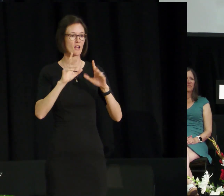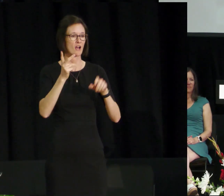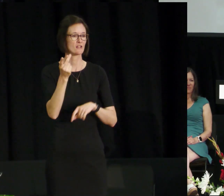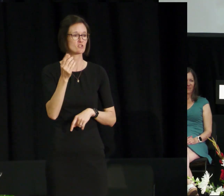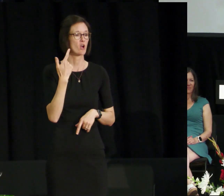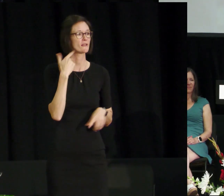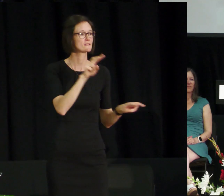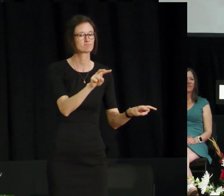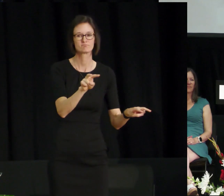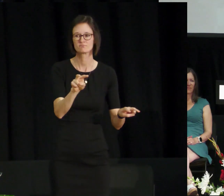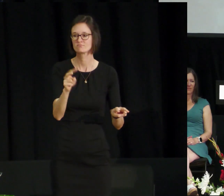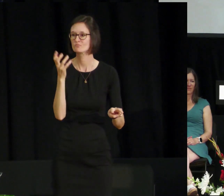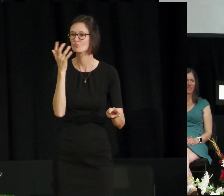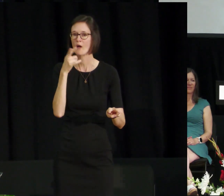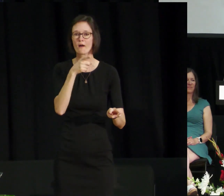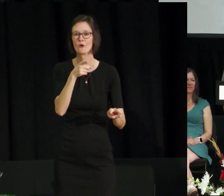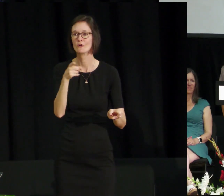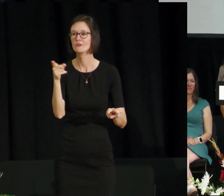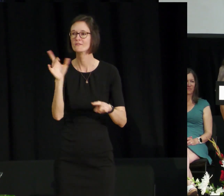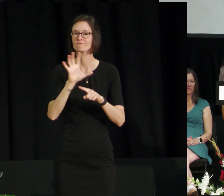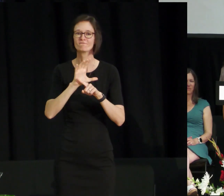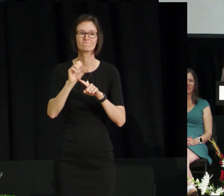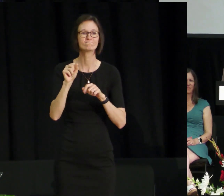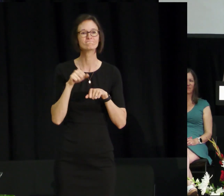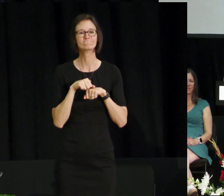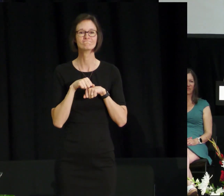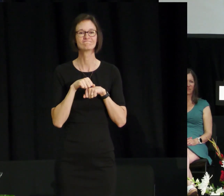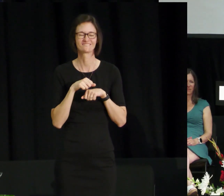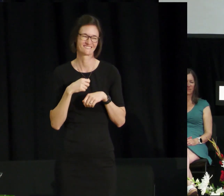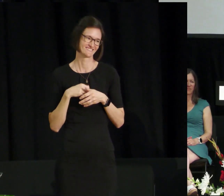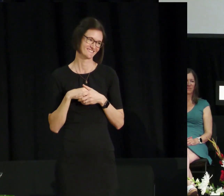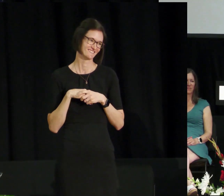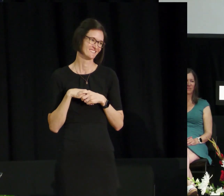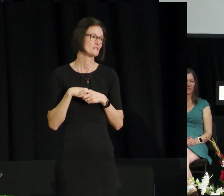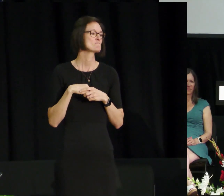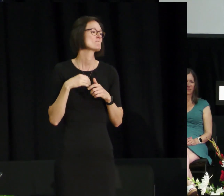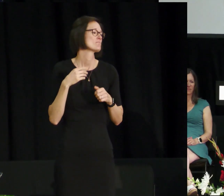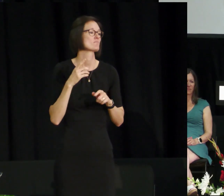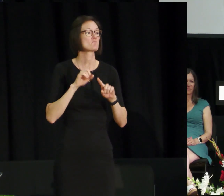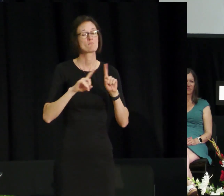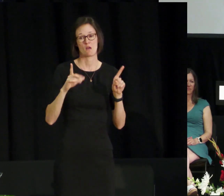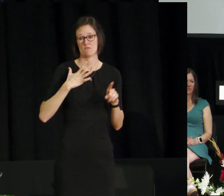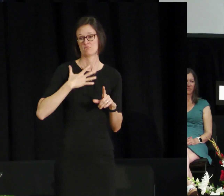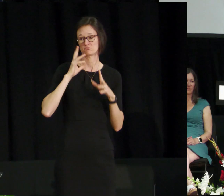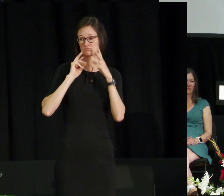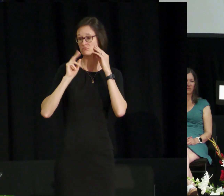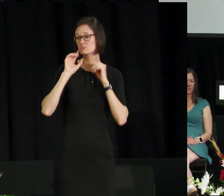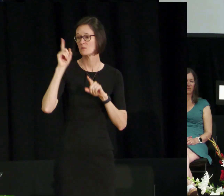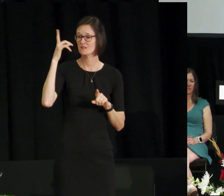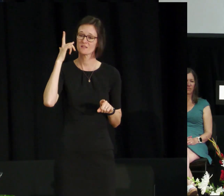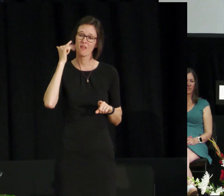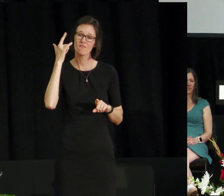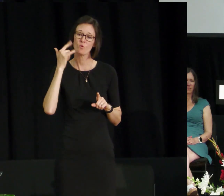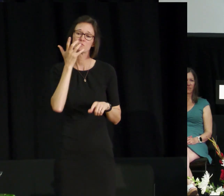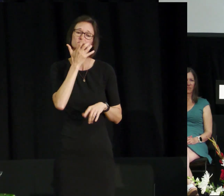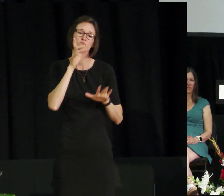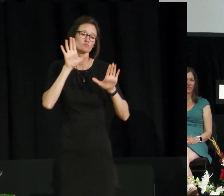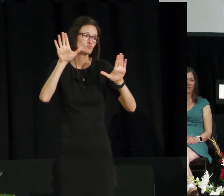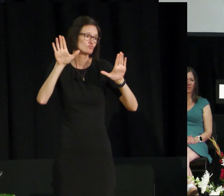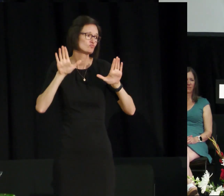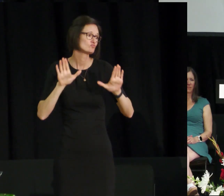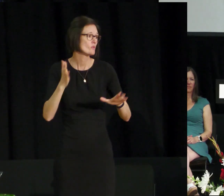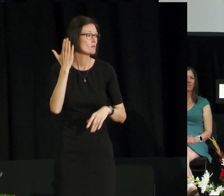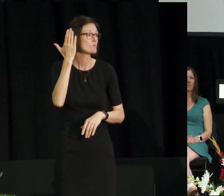guys are pretty great So It was great though In California Because every sidewalk was